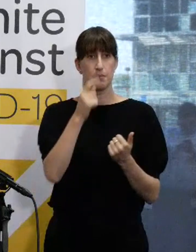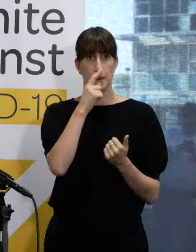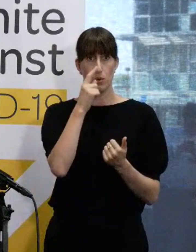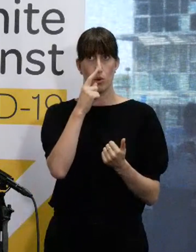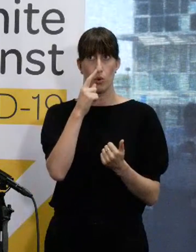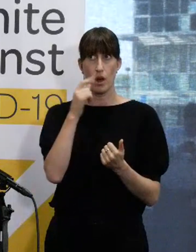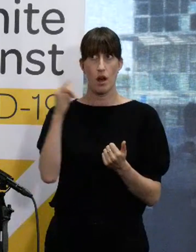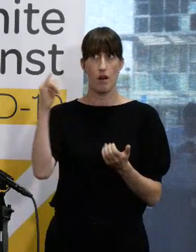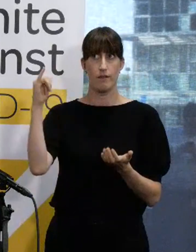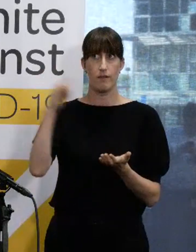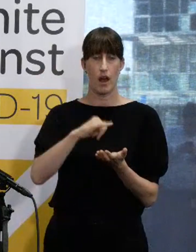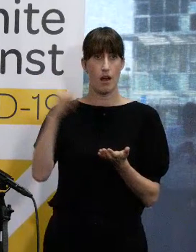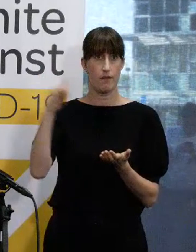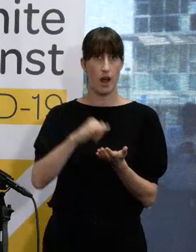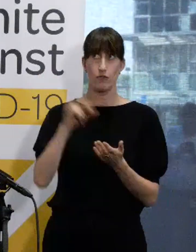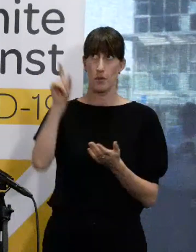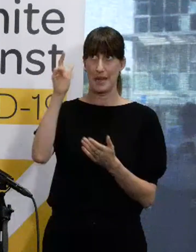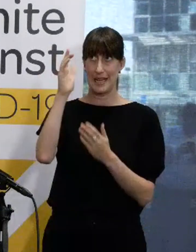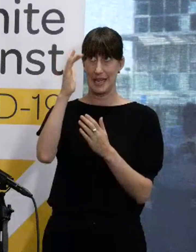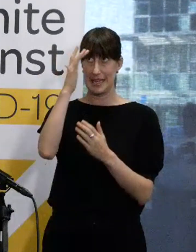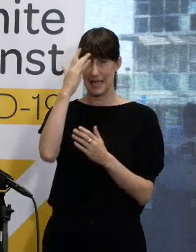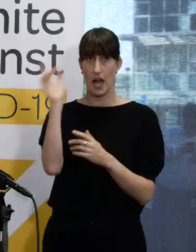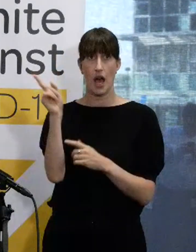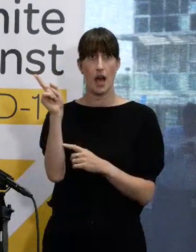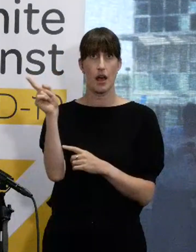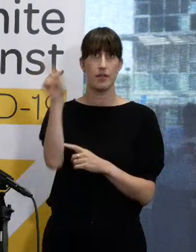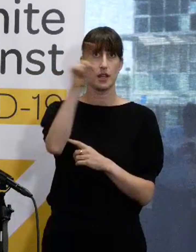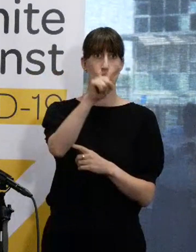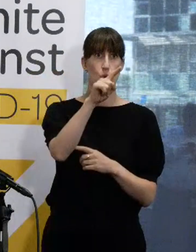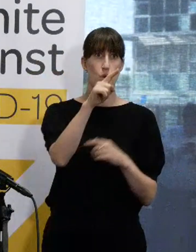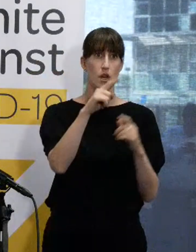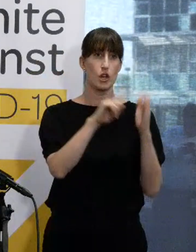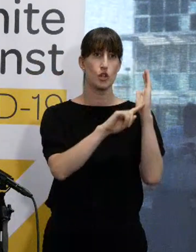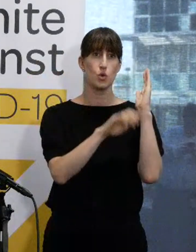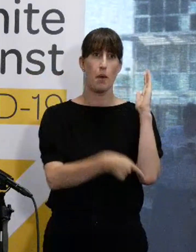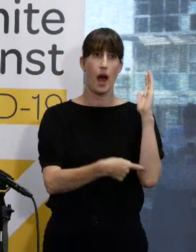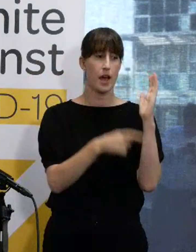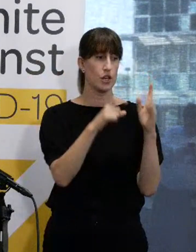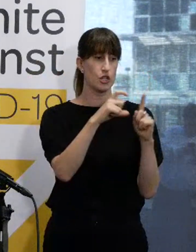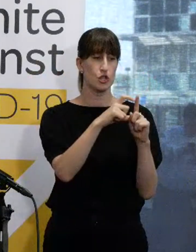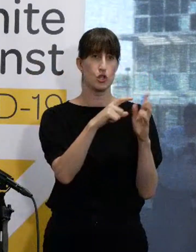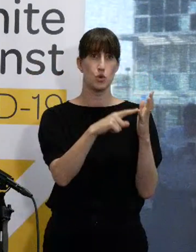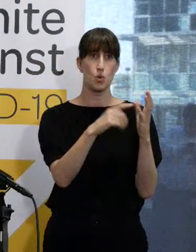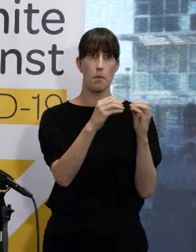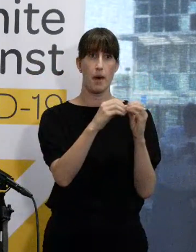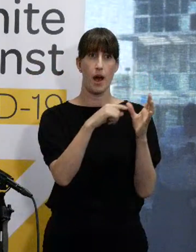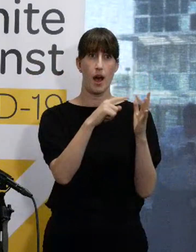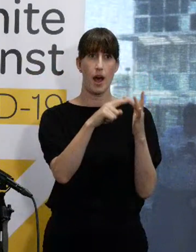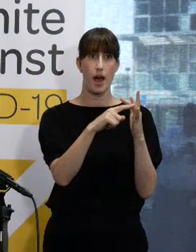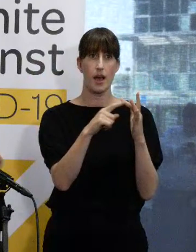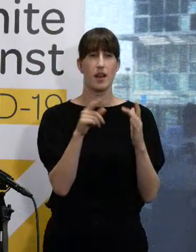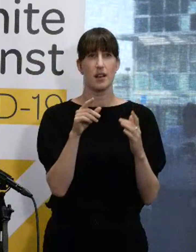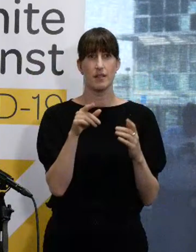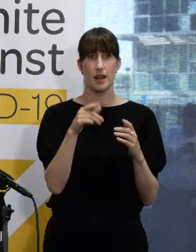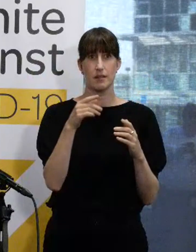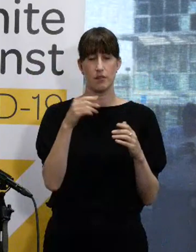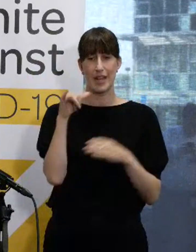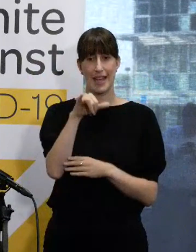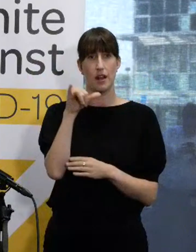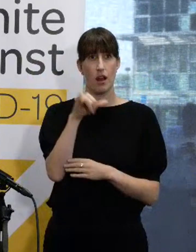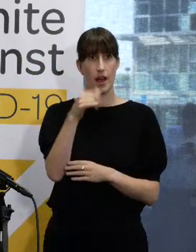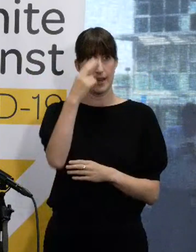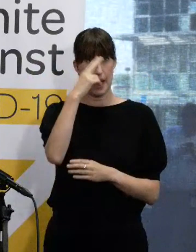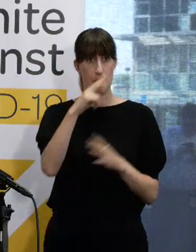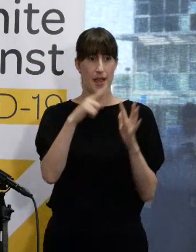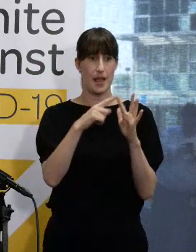that route that comes from India via Dubai and on an Emirates flight. And not all the people testing positive have travelled from India on